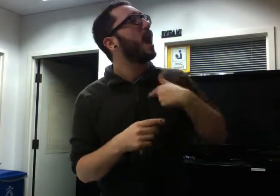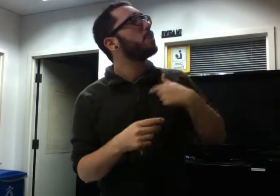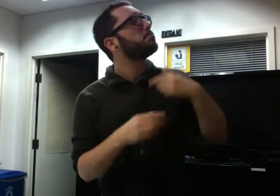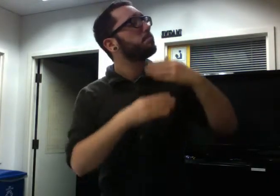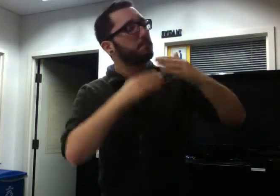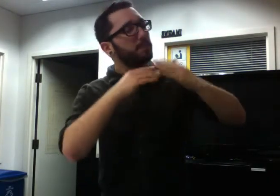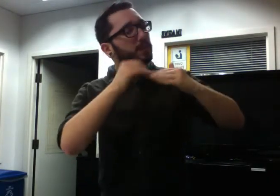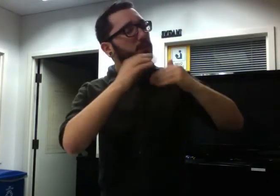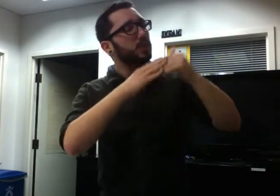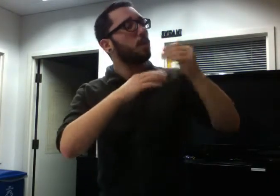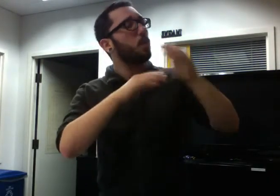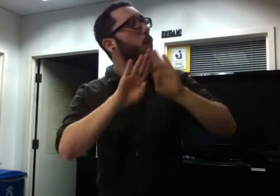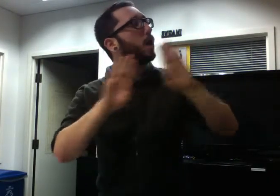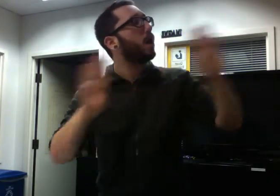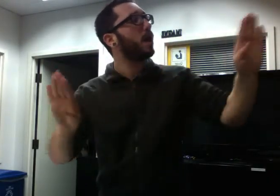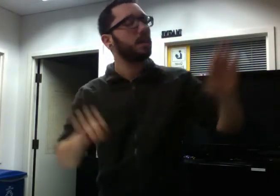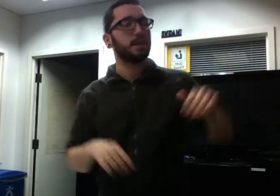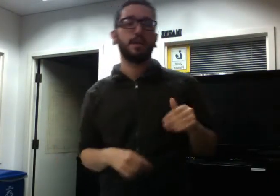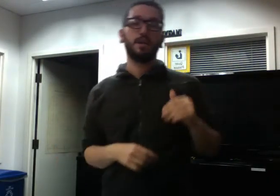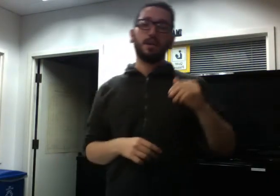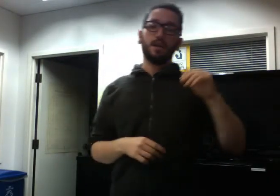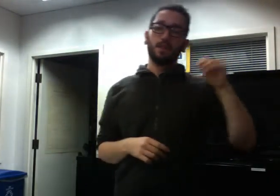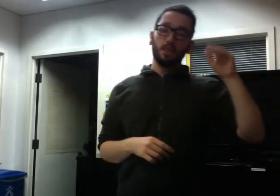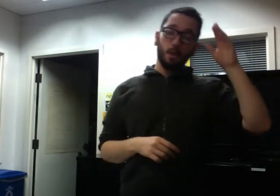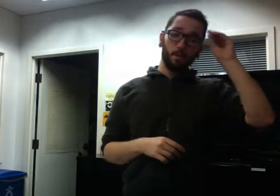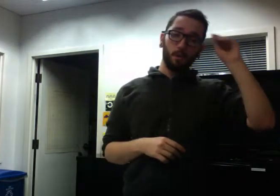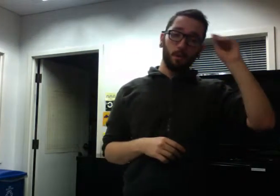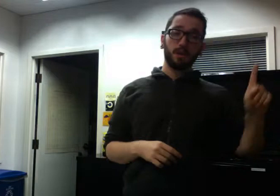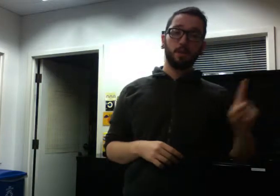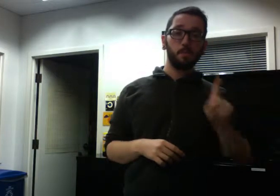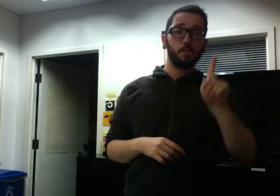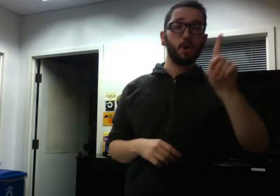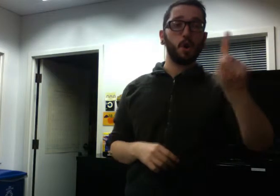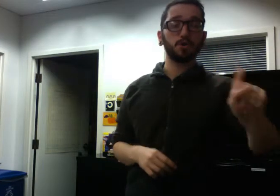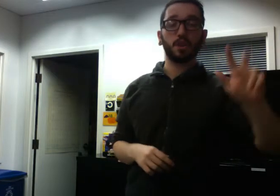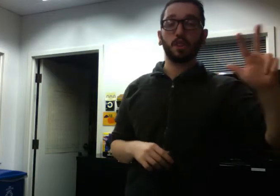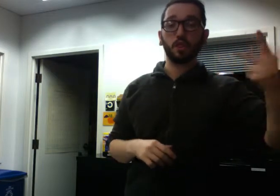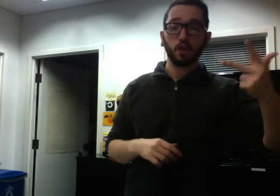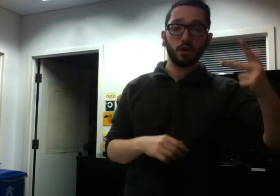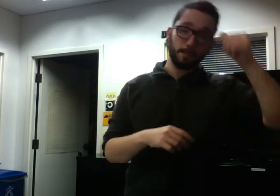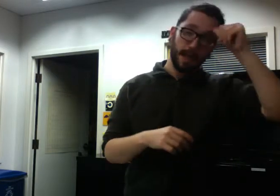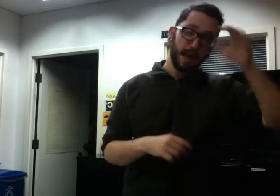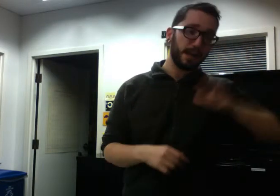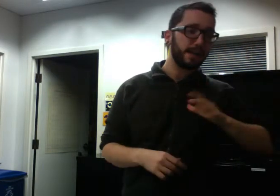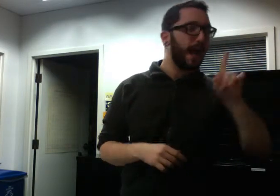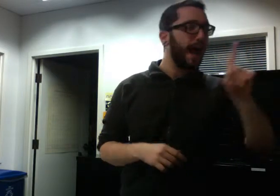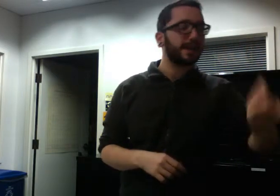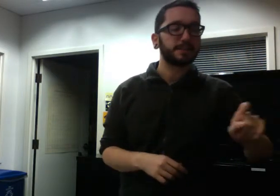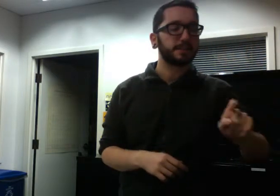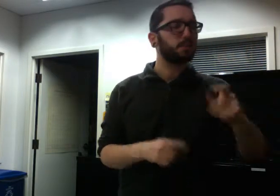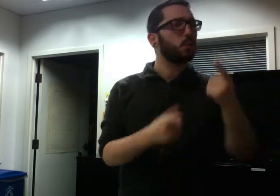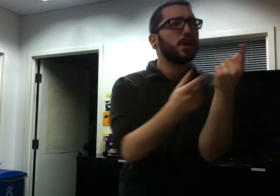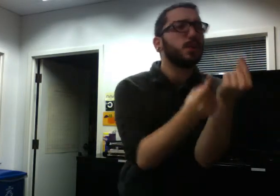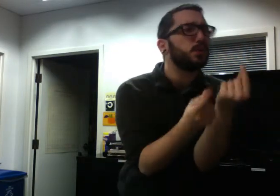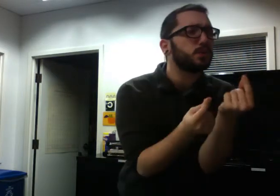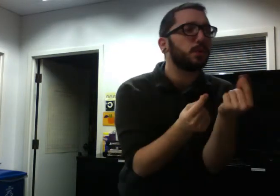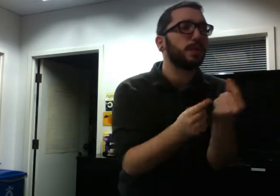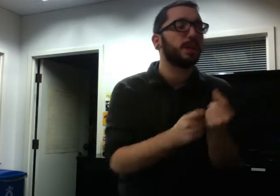little boy approached the third brick mason and asked the same question, "What are you doing?" The brick mason faced him squarely